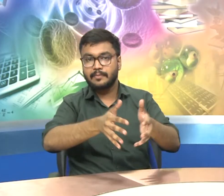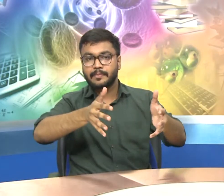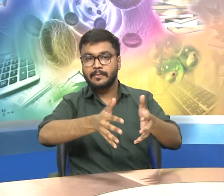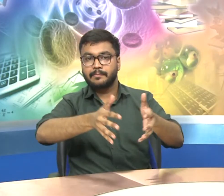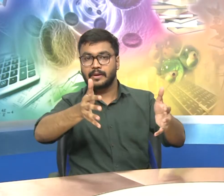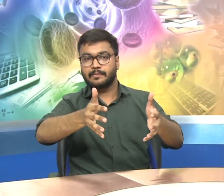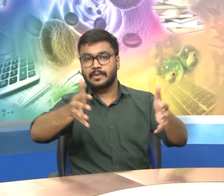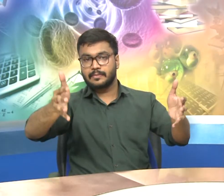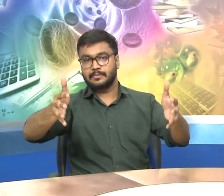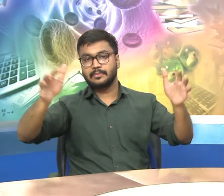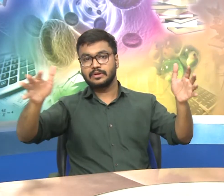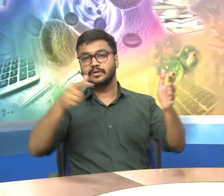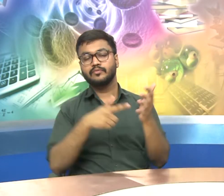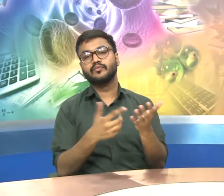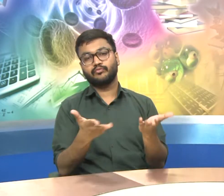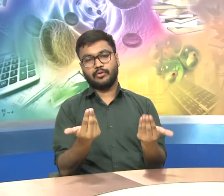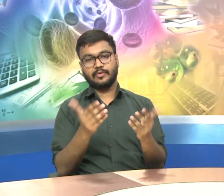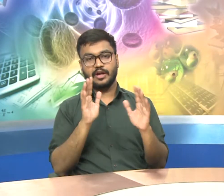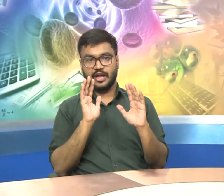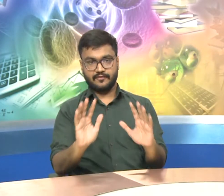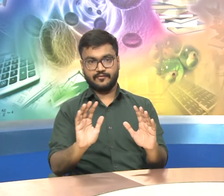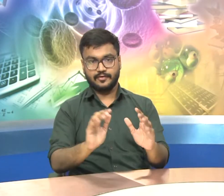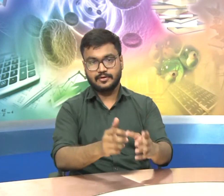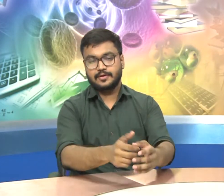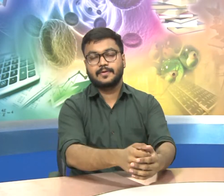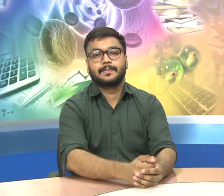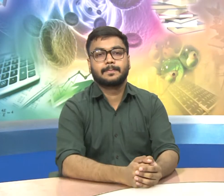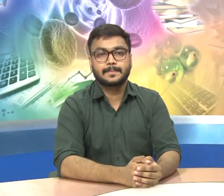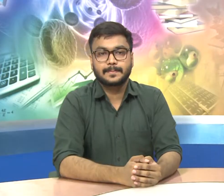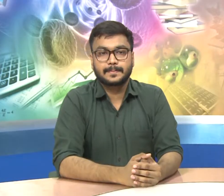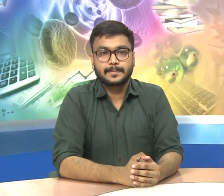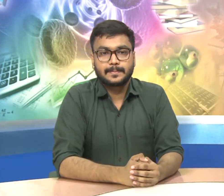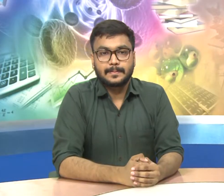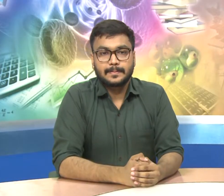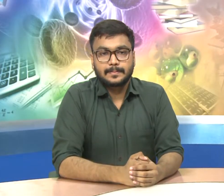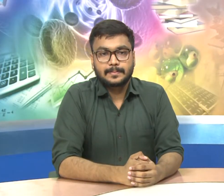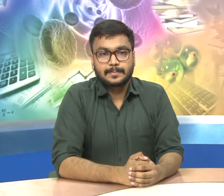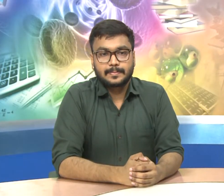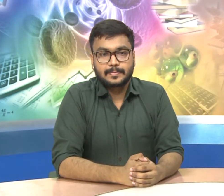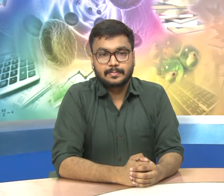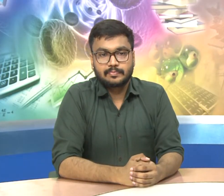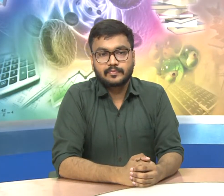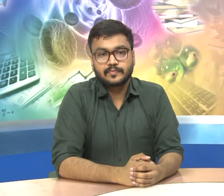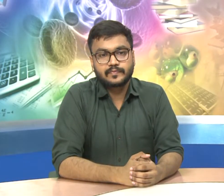That's why population size usually stays stable over time.